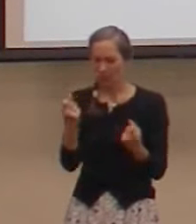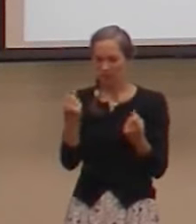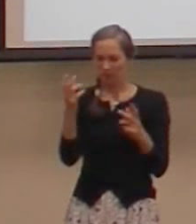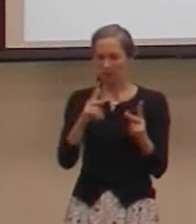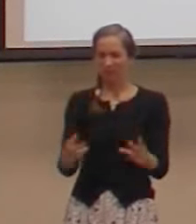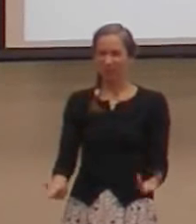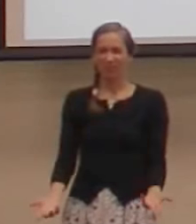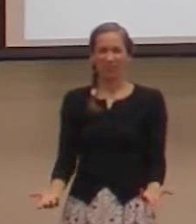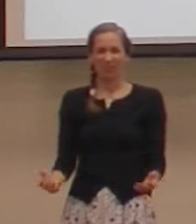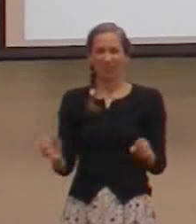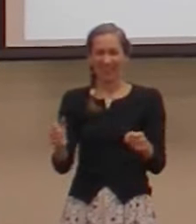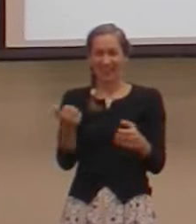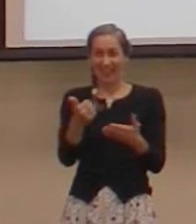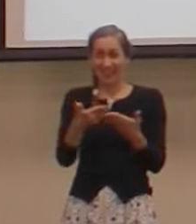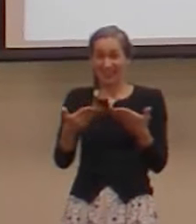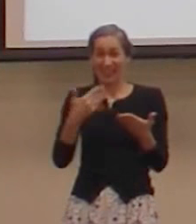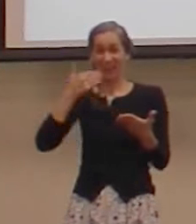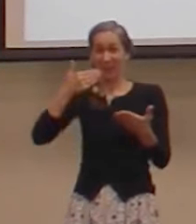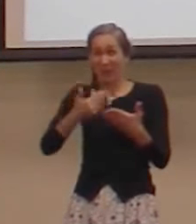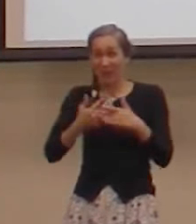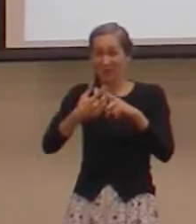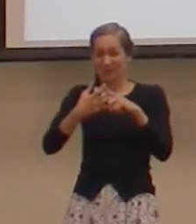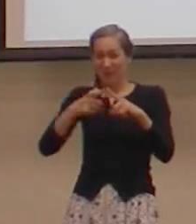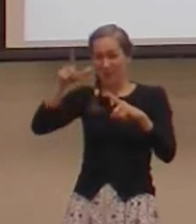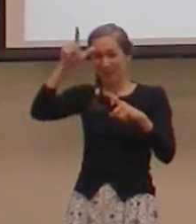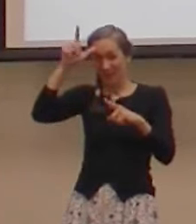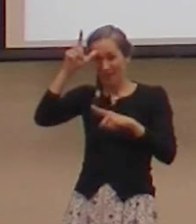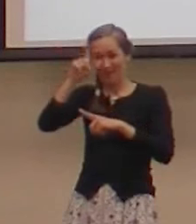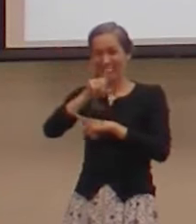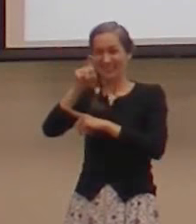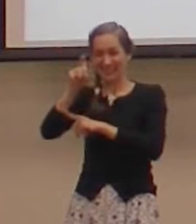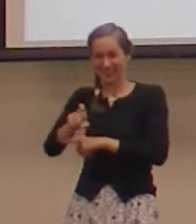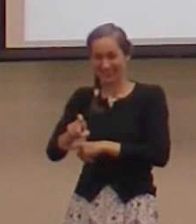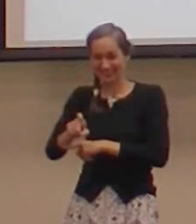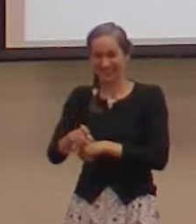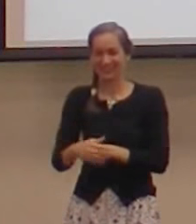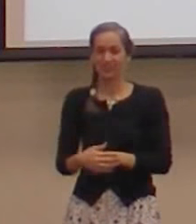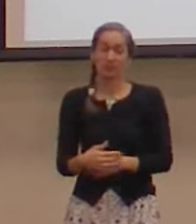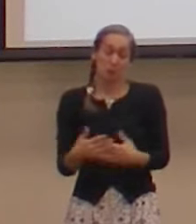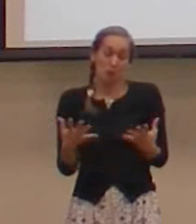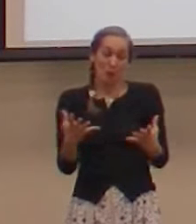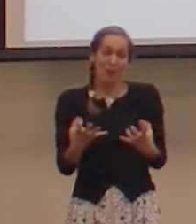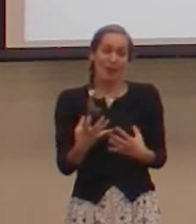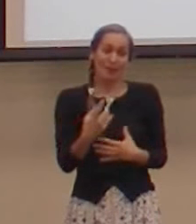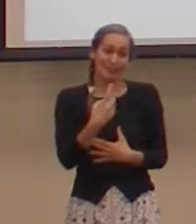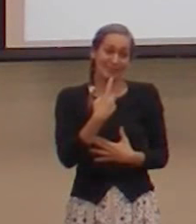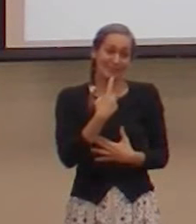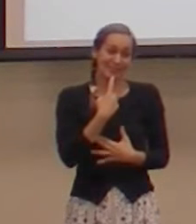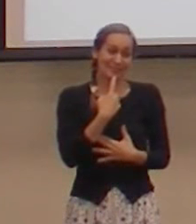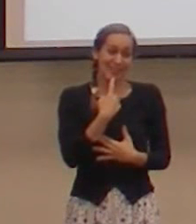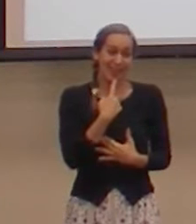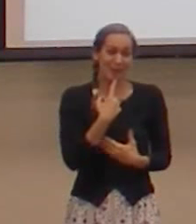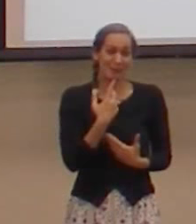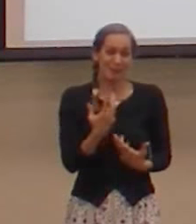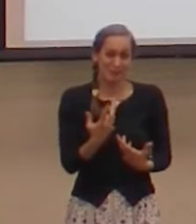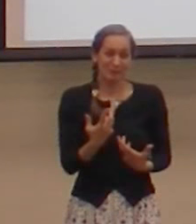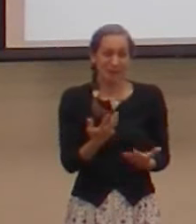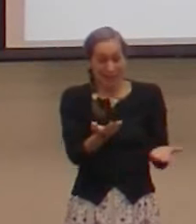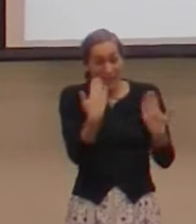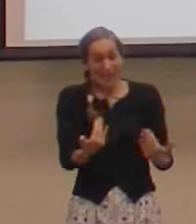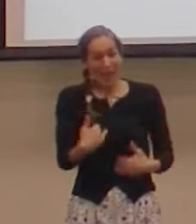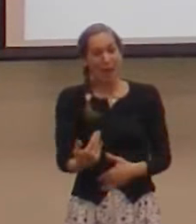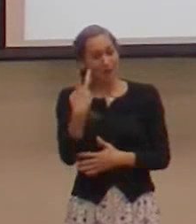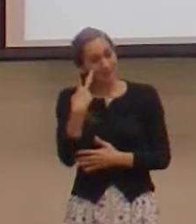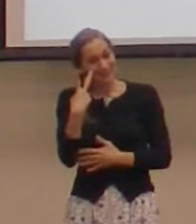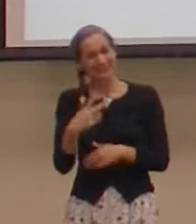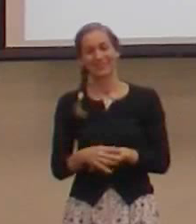"Can anything good come from Lubbock, Texas?" And what I want to say to people that I come in contact with is, come and